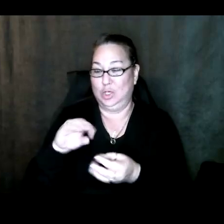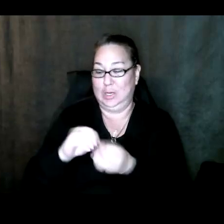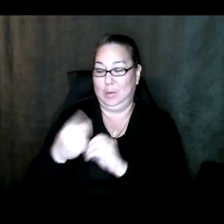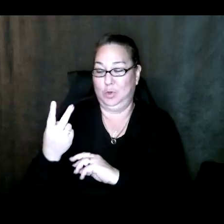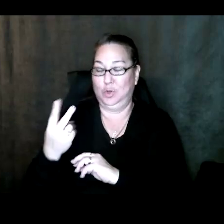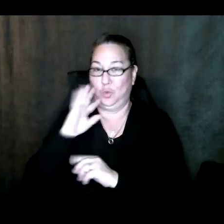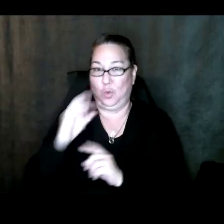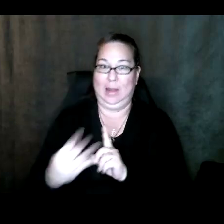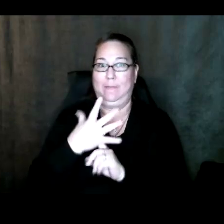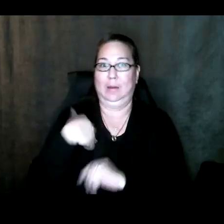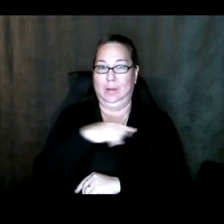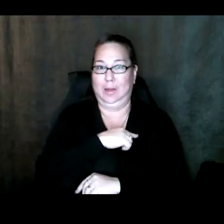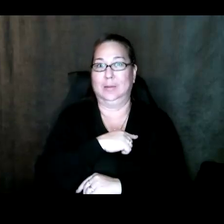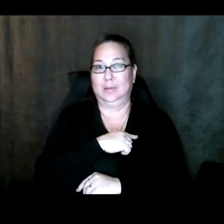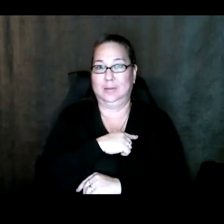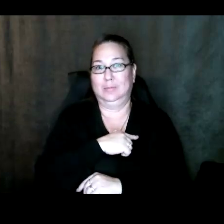soon. Thank you.